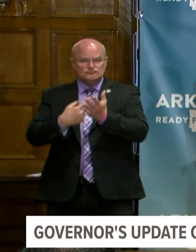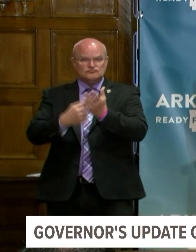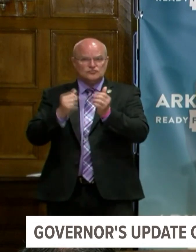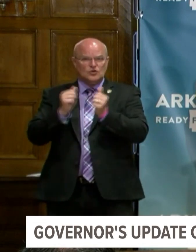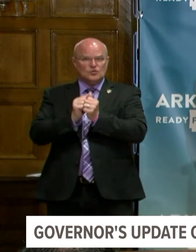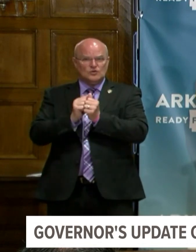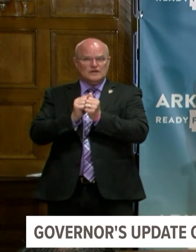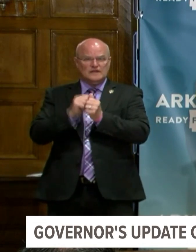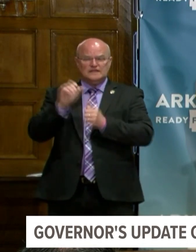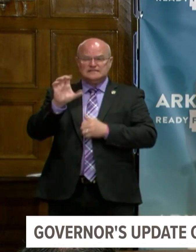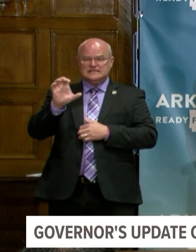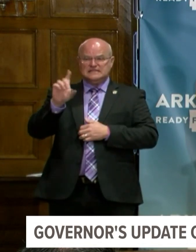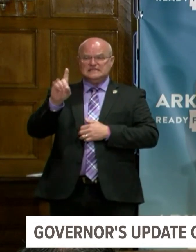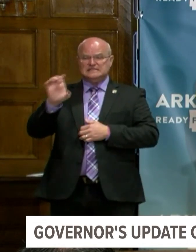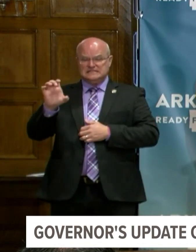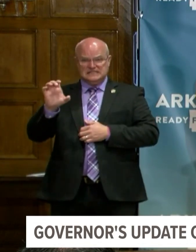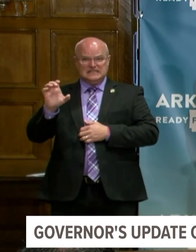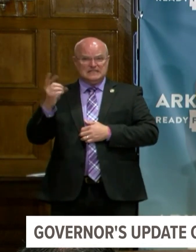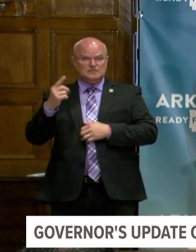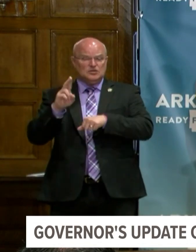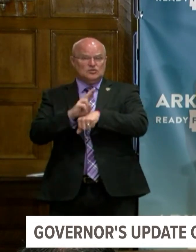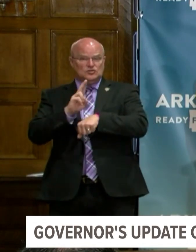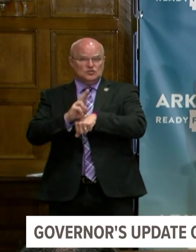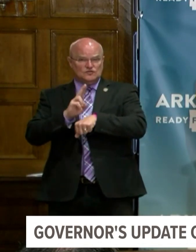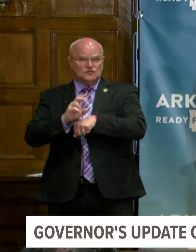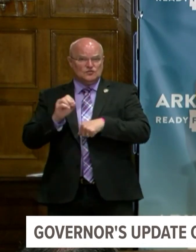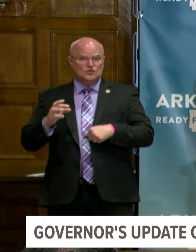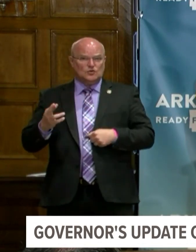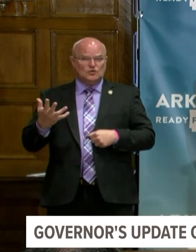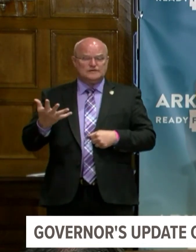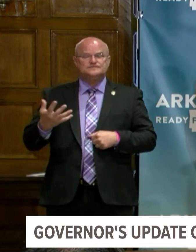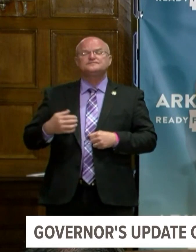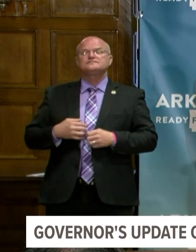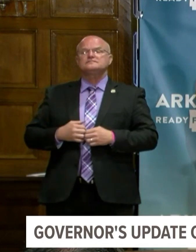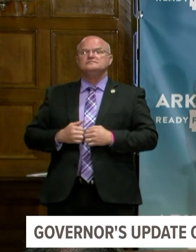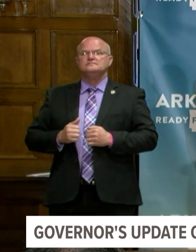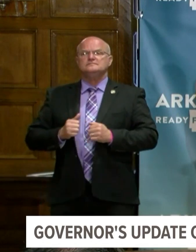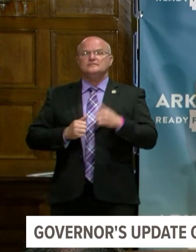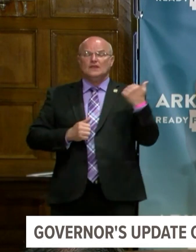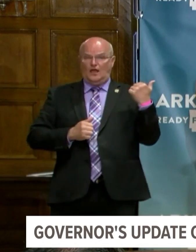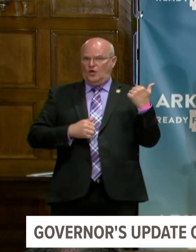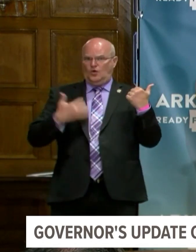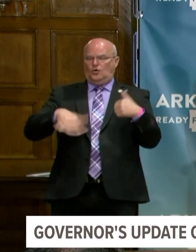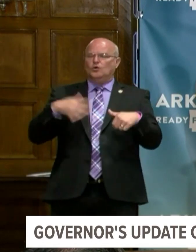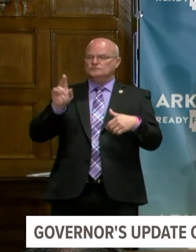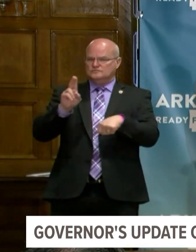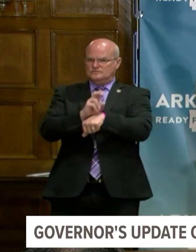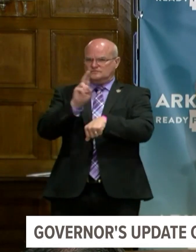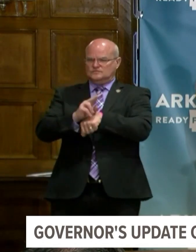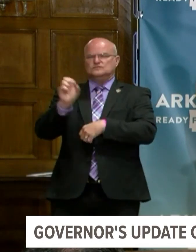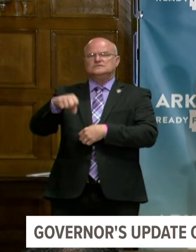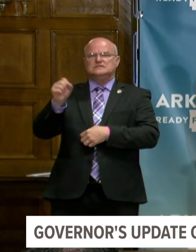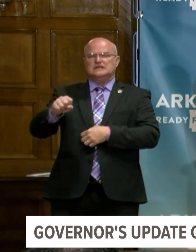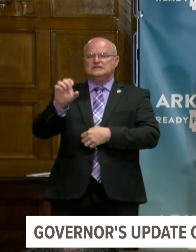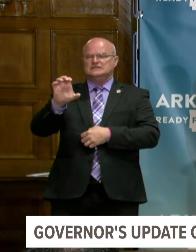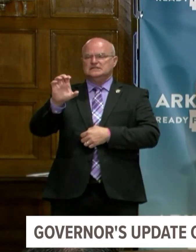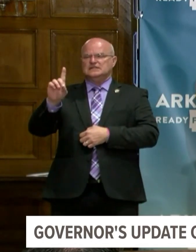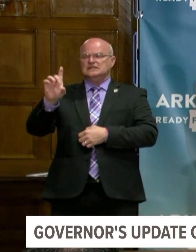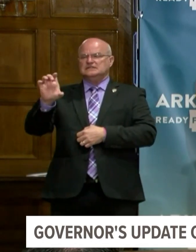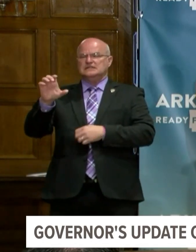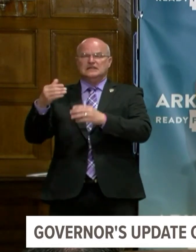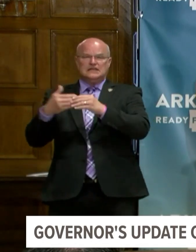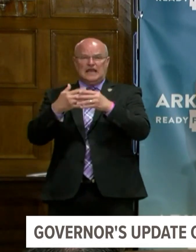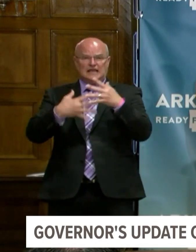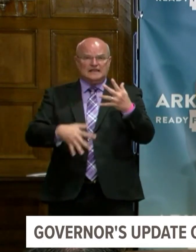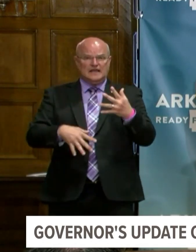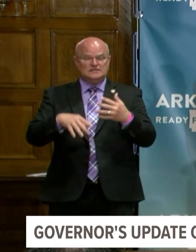do you think those are something that would be useful, or? I think they're very useful, and so the CDC